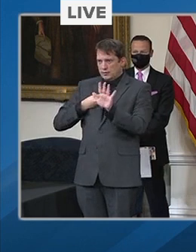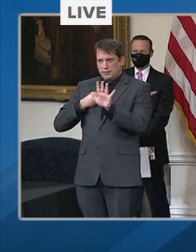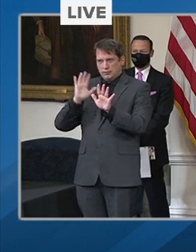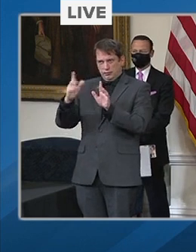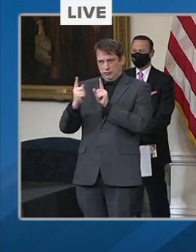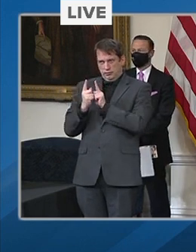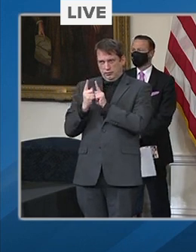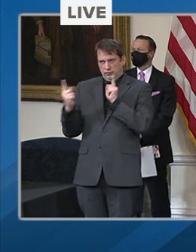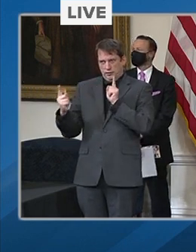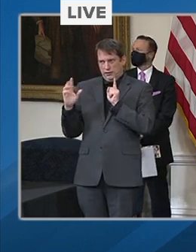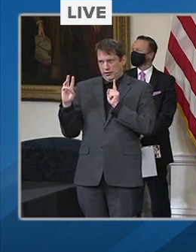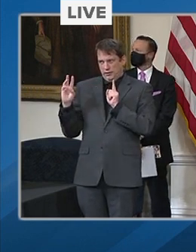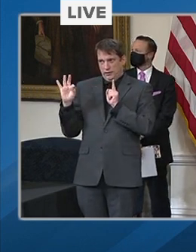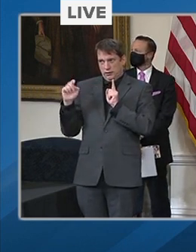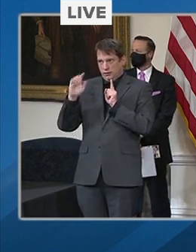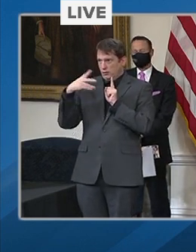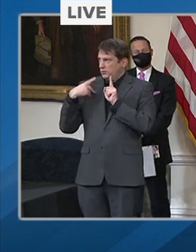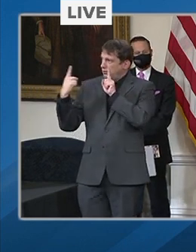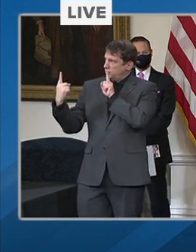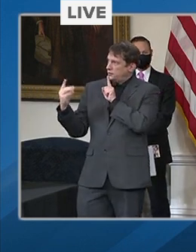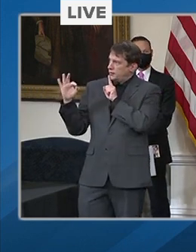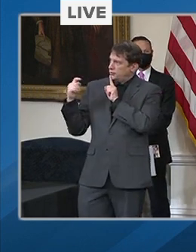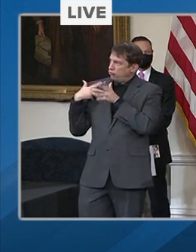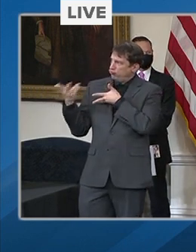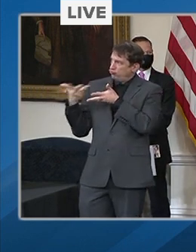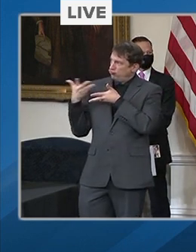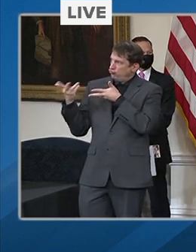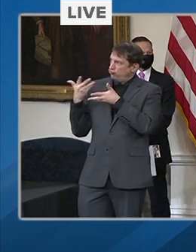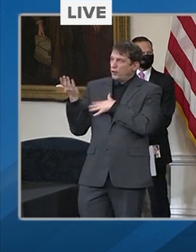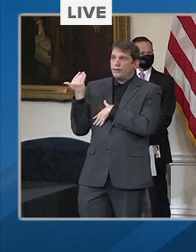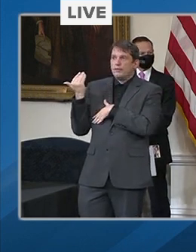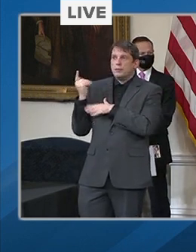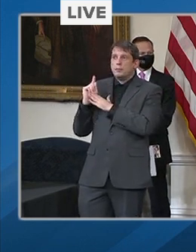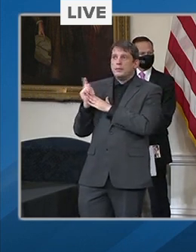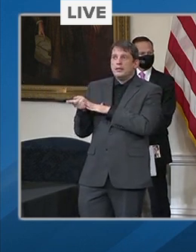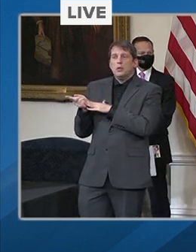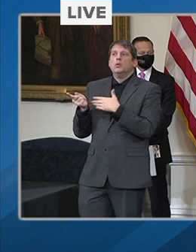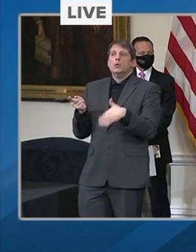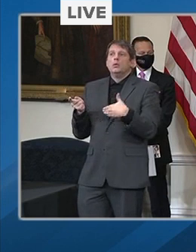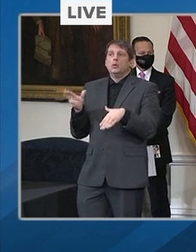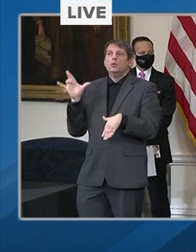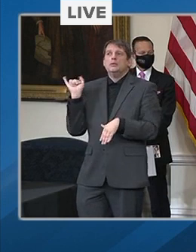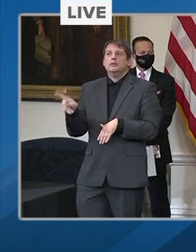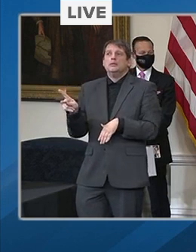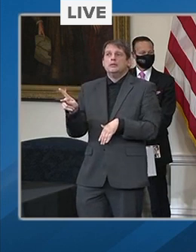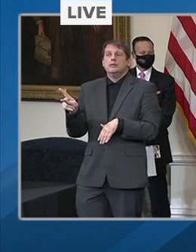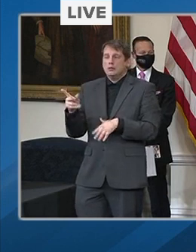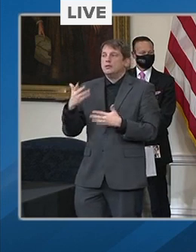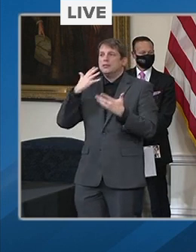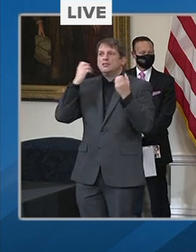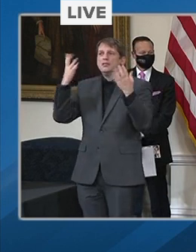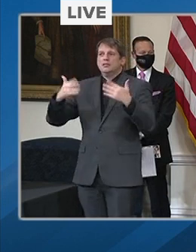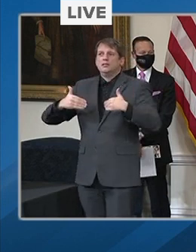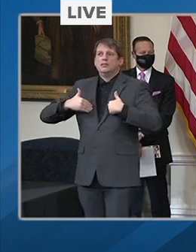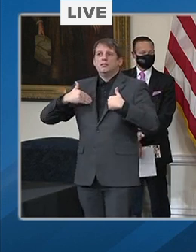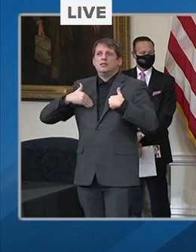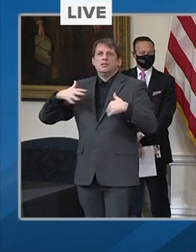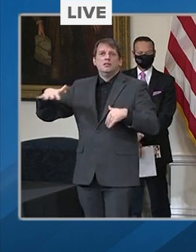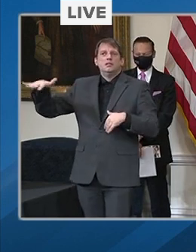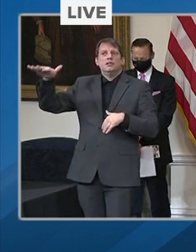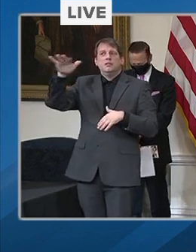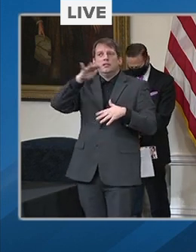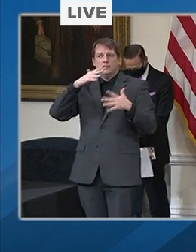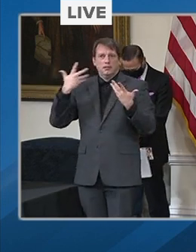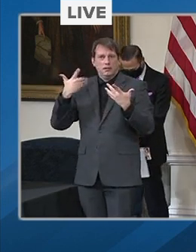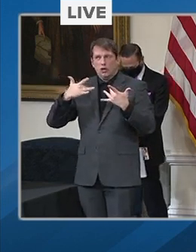minutes. For the kids out there who may be concerned, I have important good